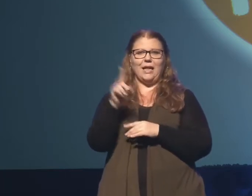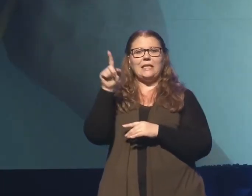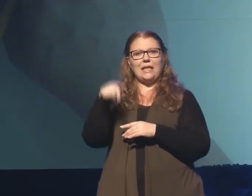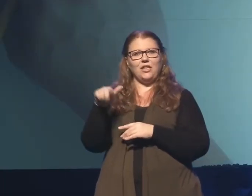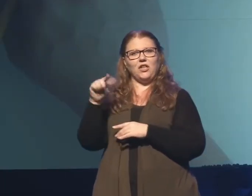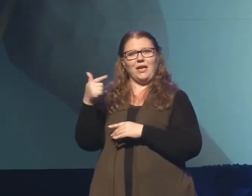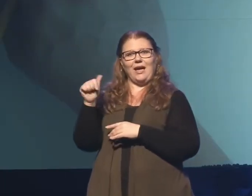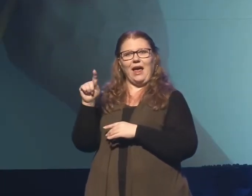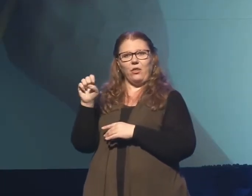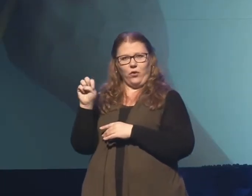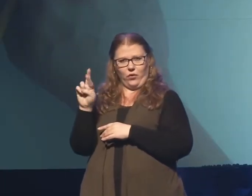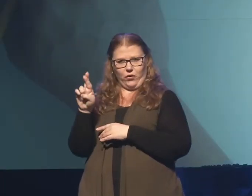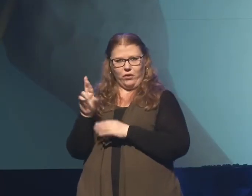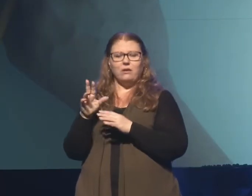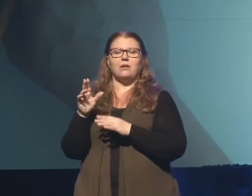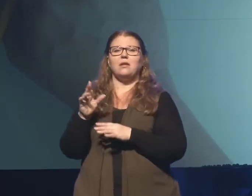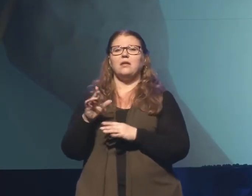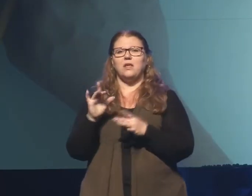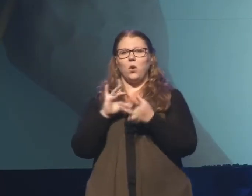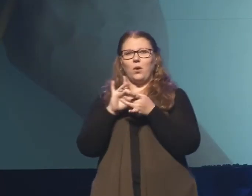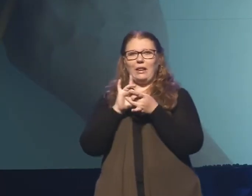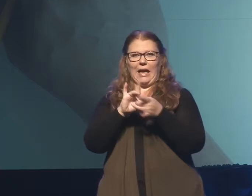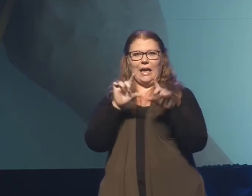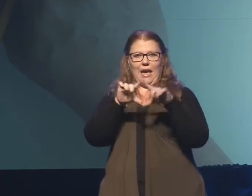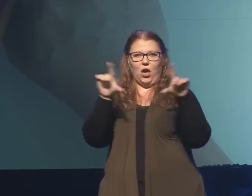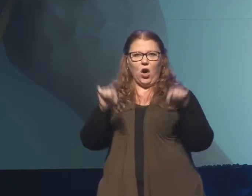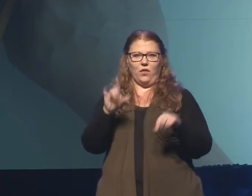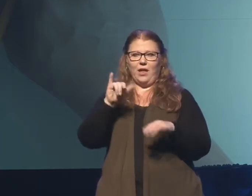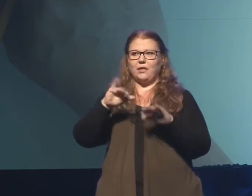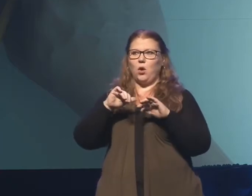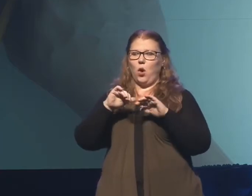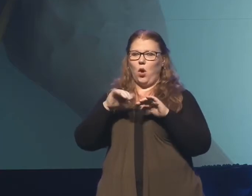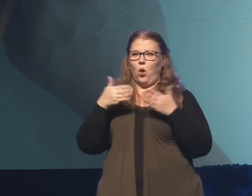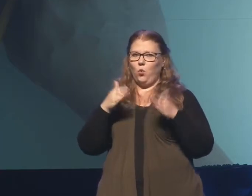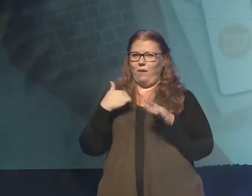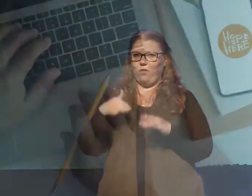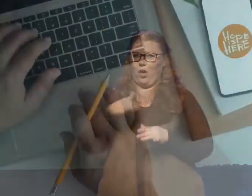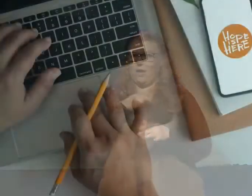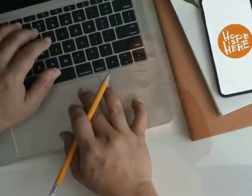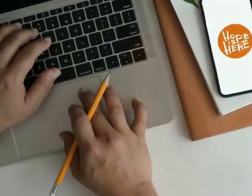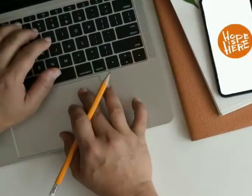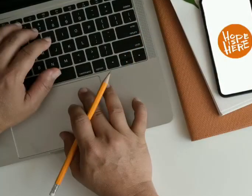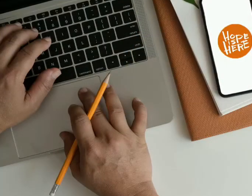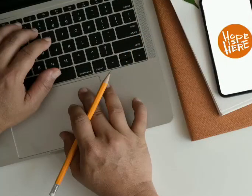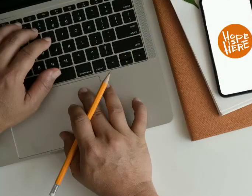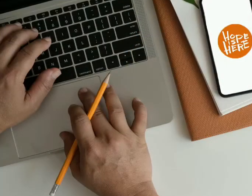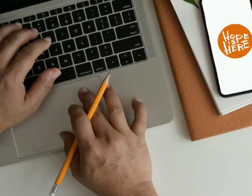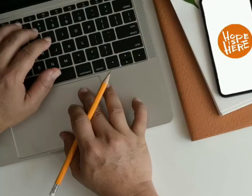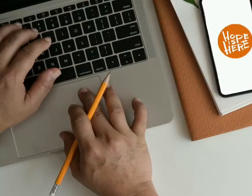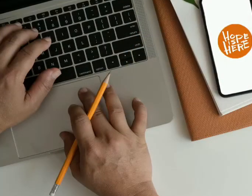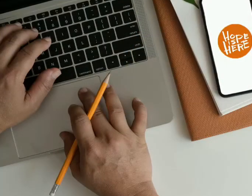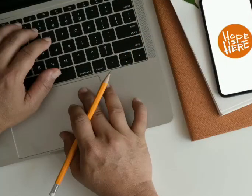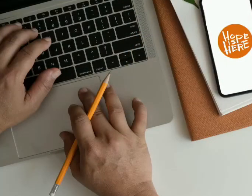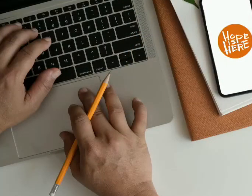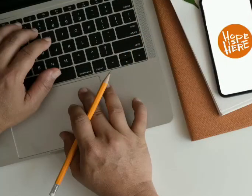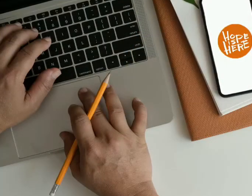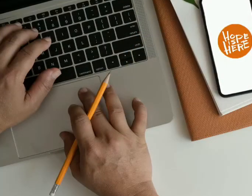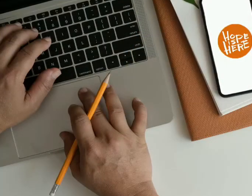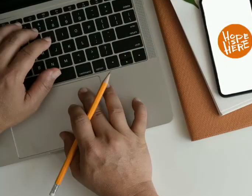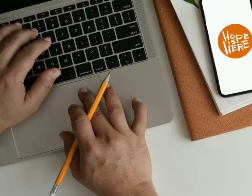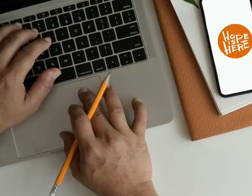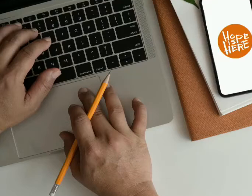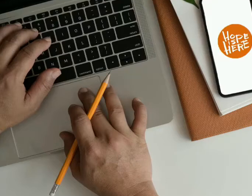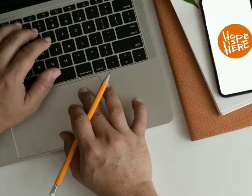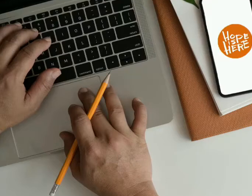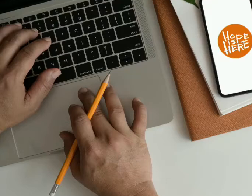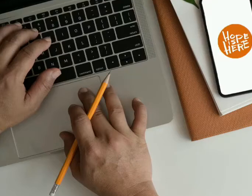crossroadscolorado.com/gather. And so the Connect card is a way for us to be connected. And if you're a regular, just write your name on